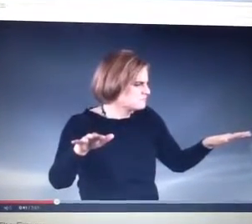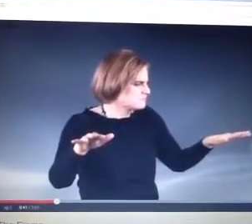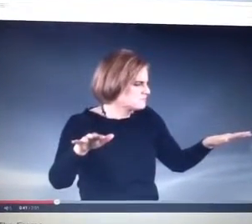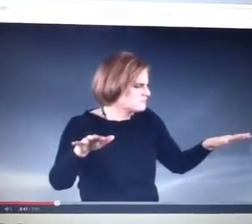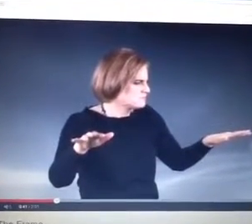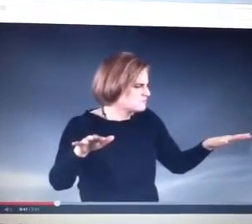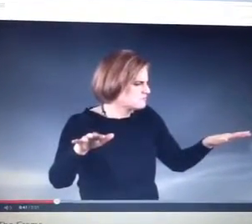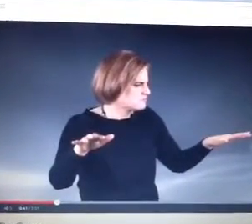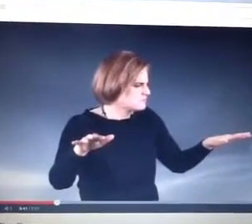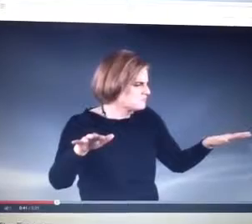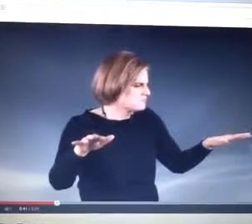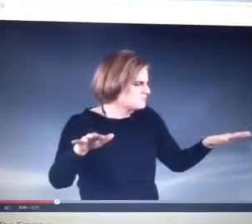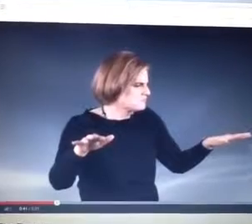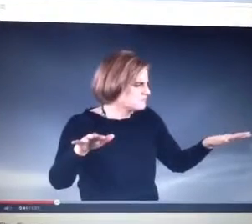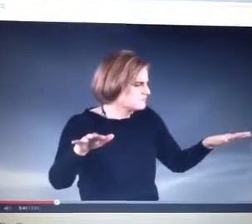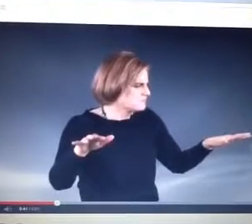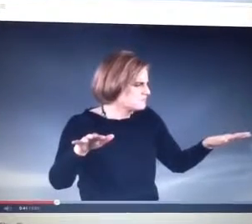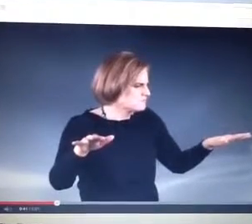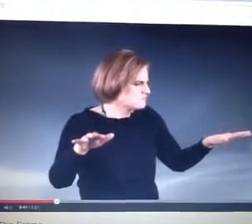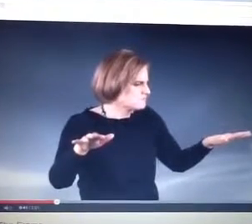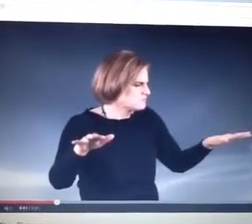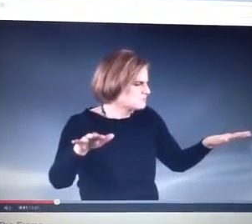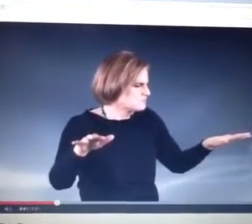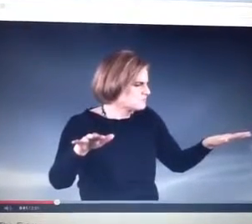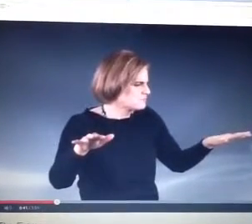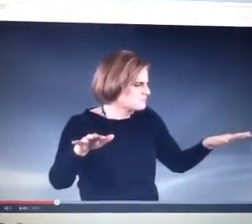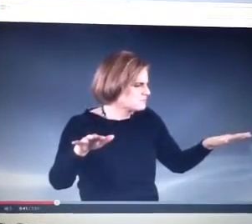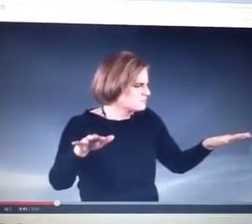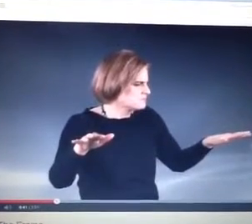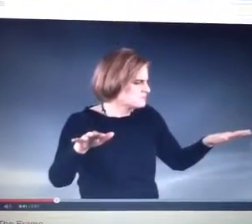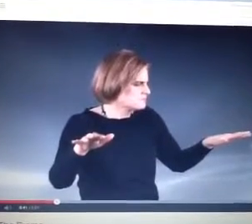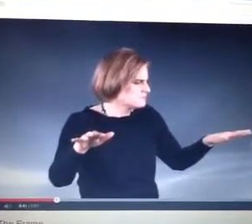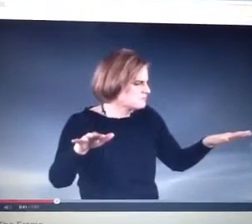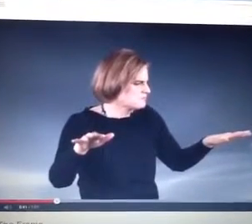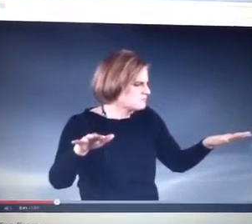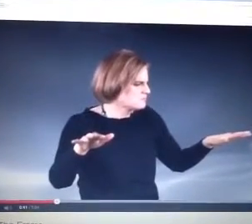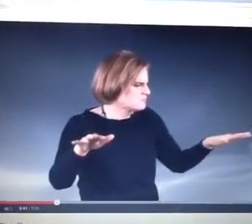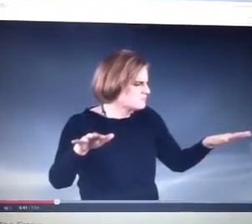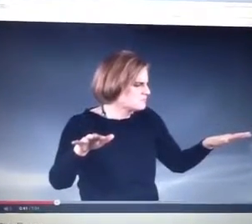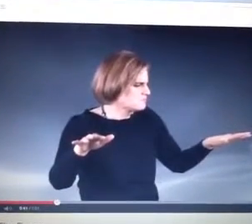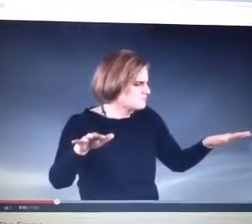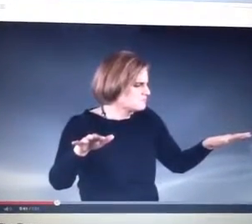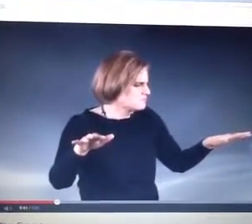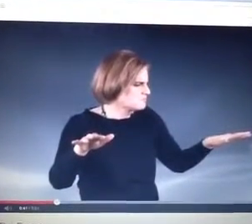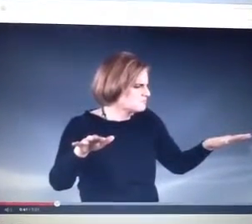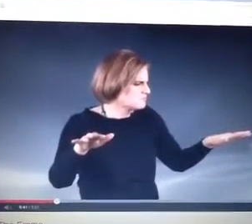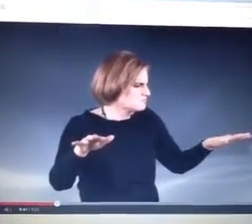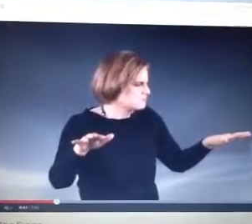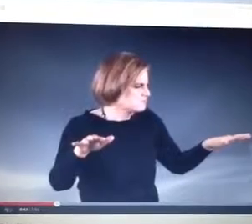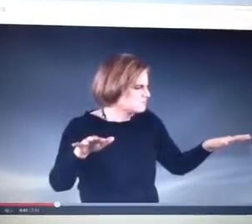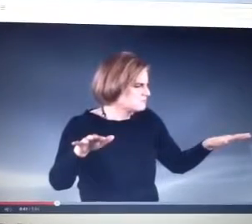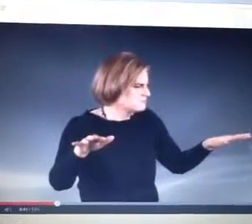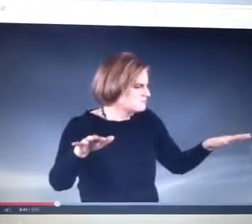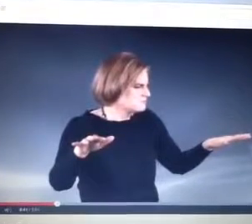that week that I was going to be in Indiana, I wanted to go ahead and clear all the boxes off the floor, off the first floor, so everything would be